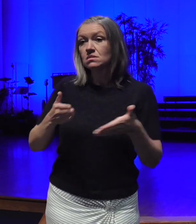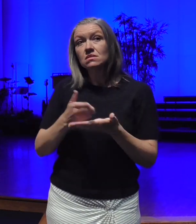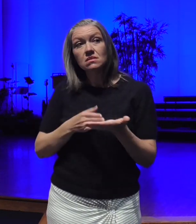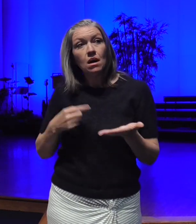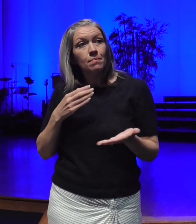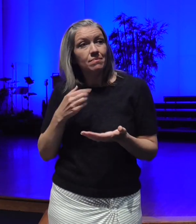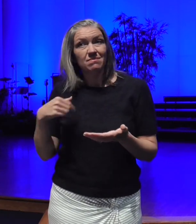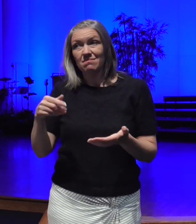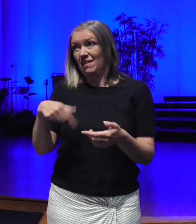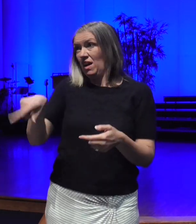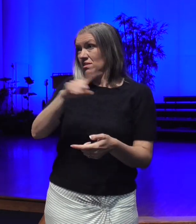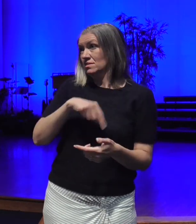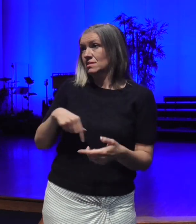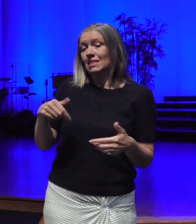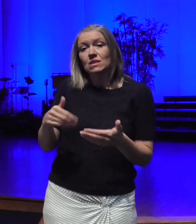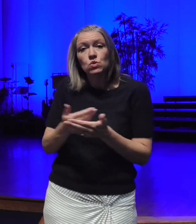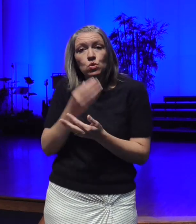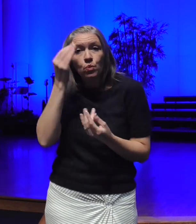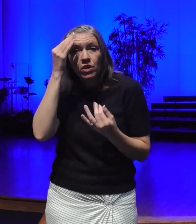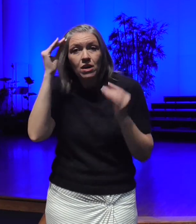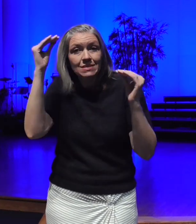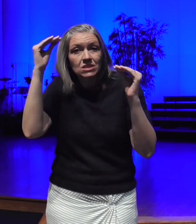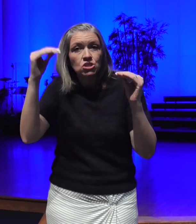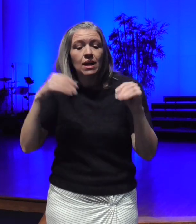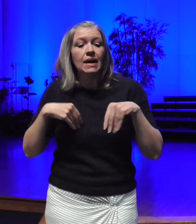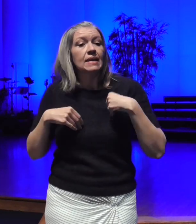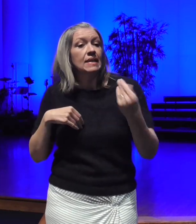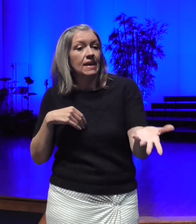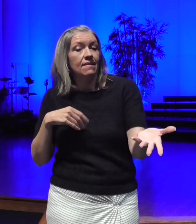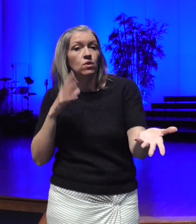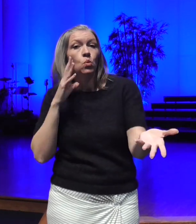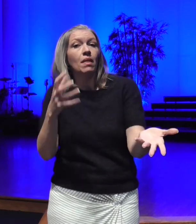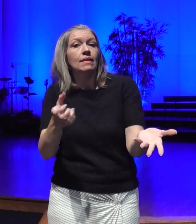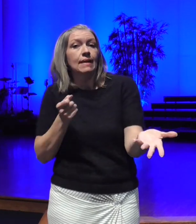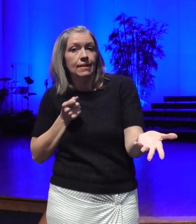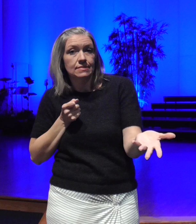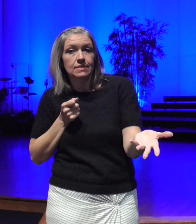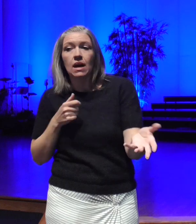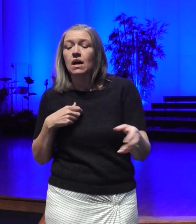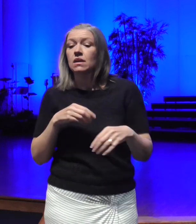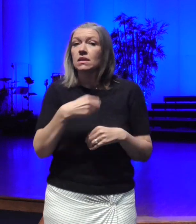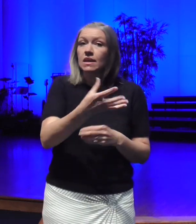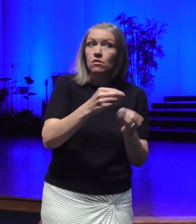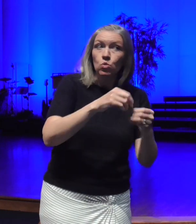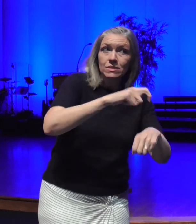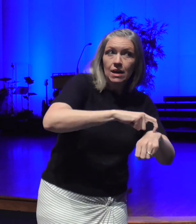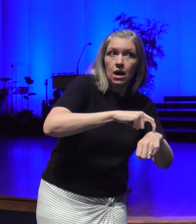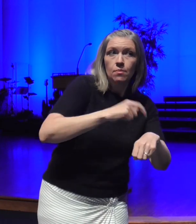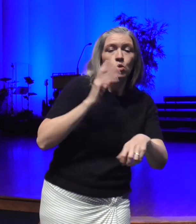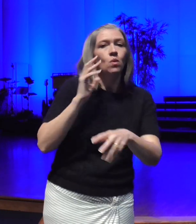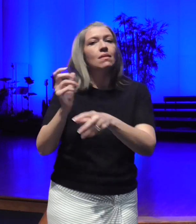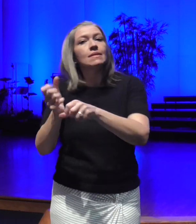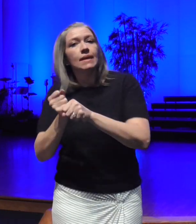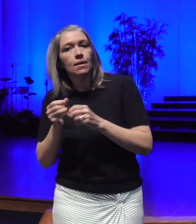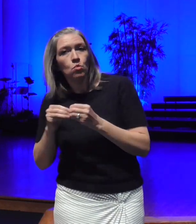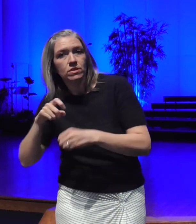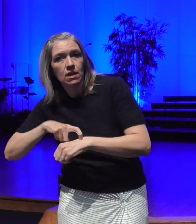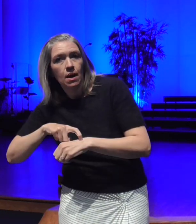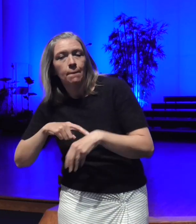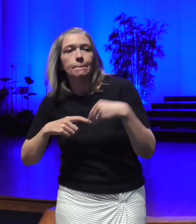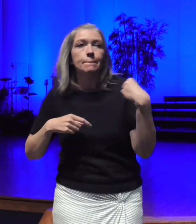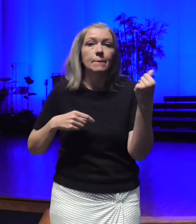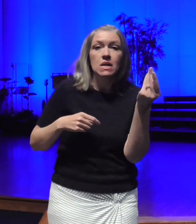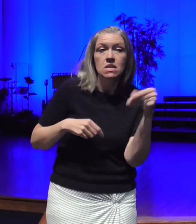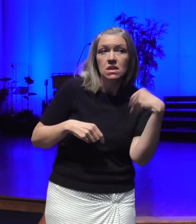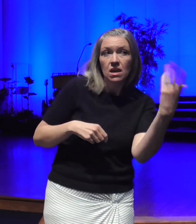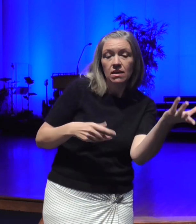New Thought teaching, we give to get. Well, I'll give more time, so I'll get more time. Or I'll give more money, so I get more money. Or I'll give